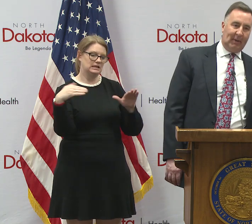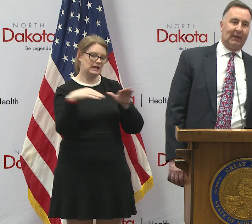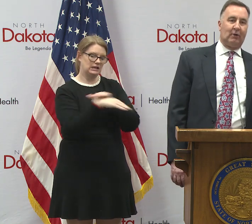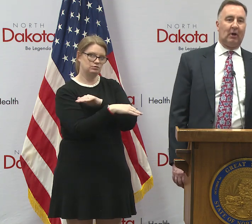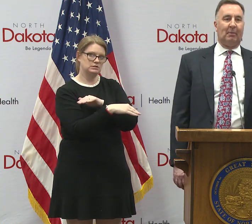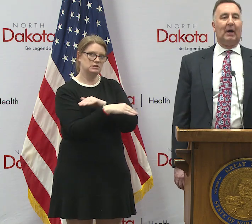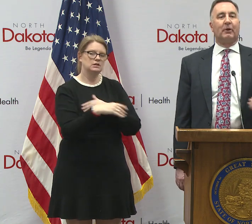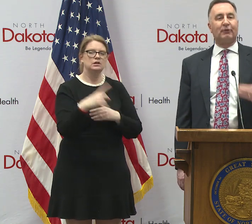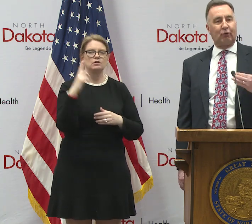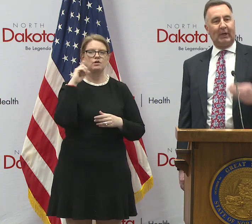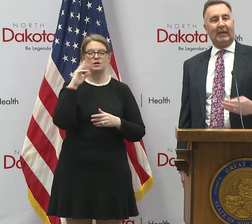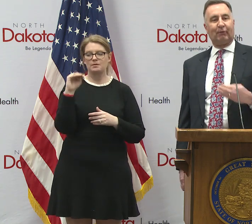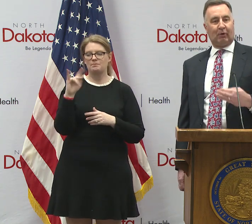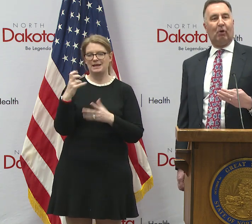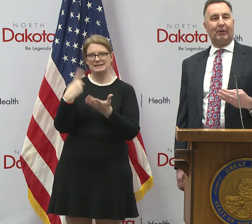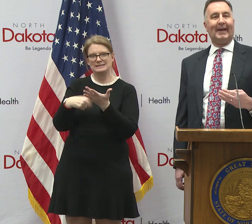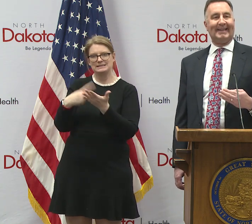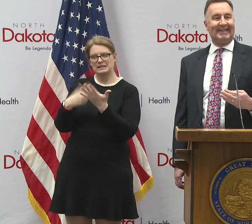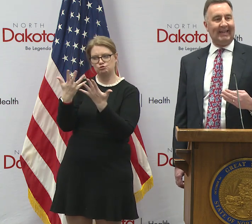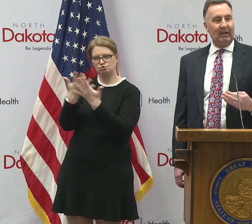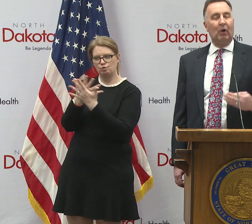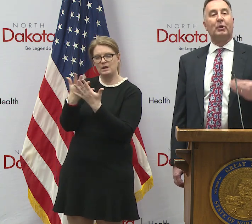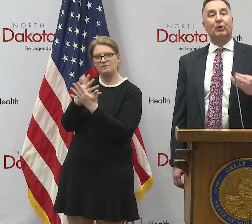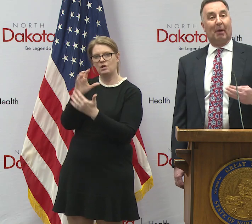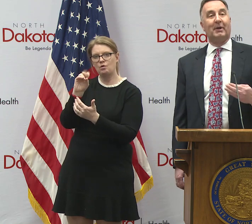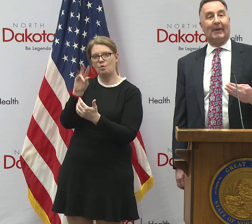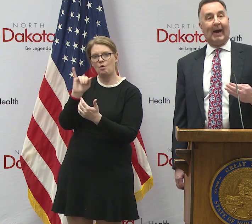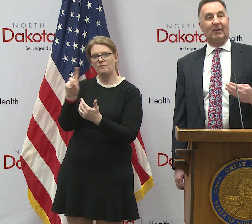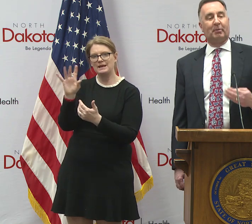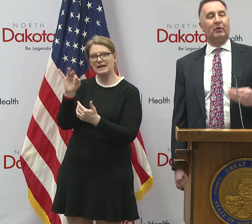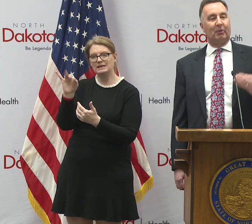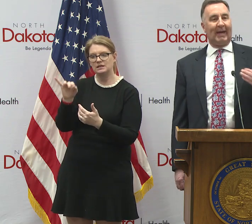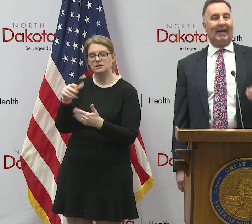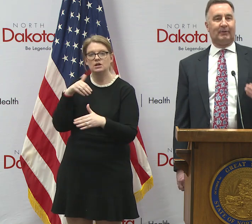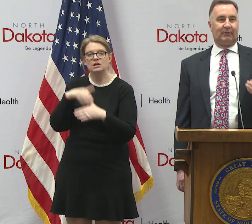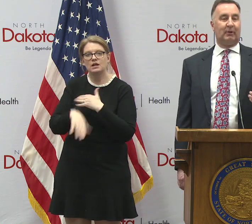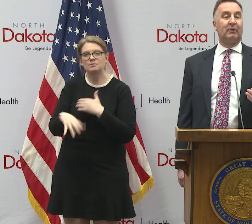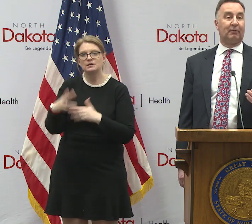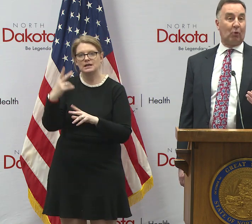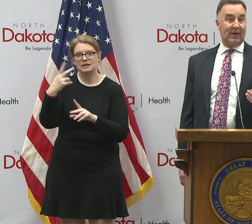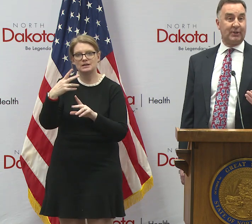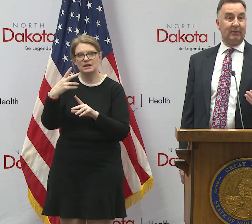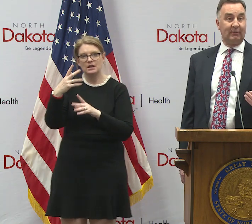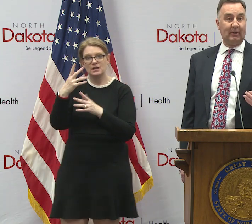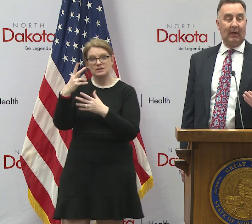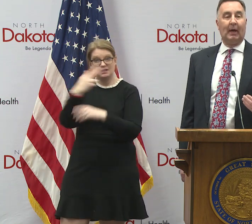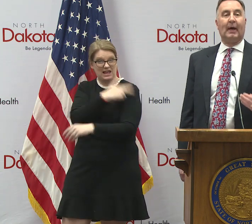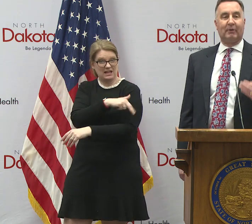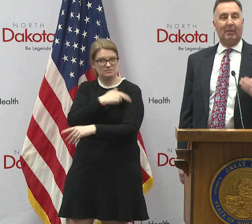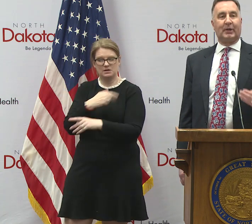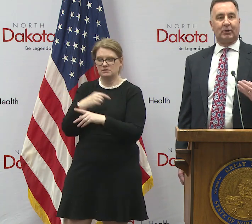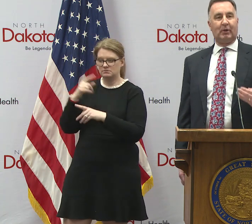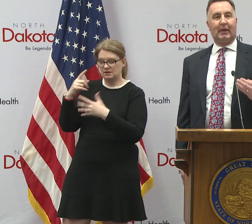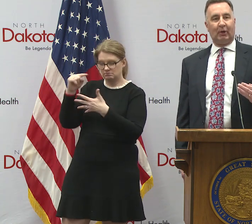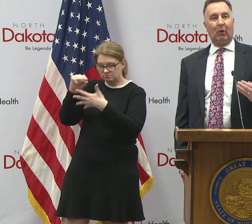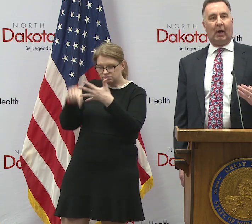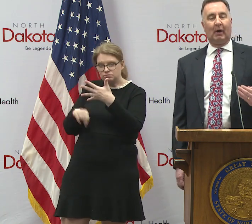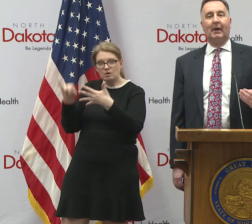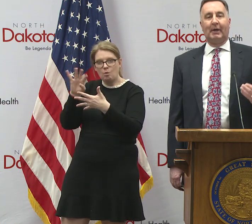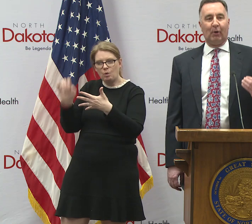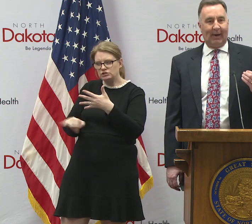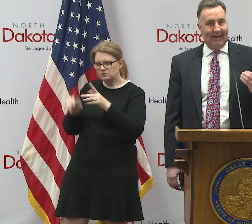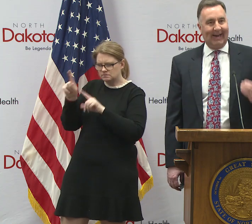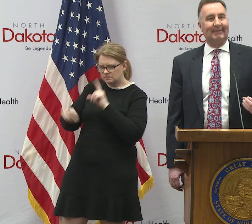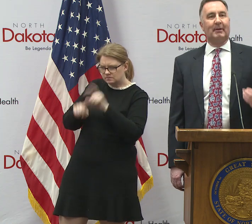heard Mike talk about screening for COVID-19. When you come into the hospital, you'll be asked a series of questions to make sure that you